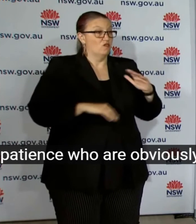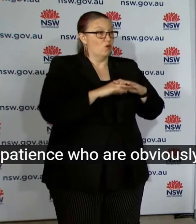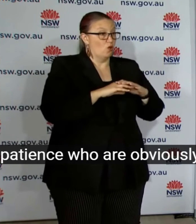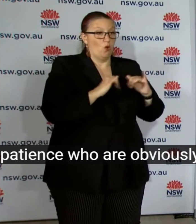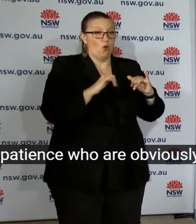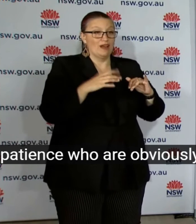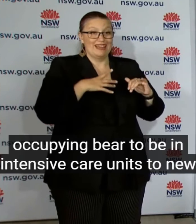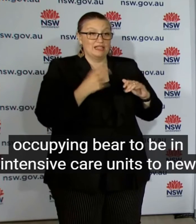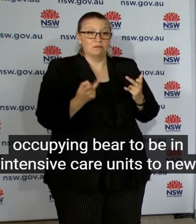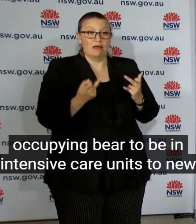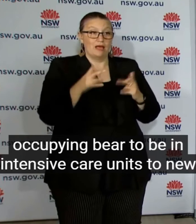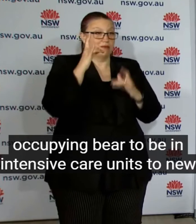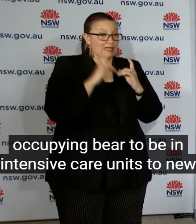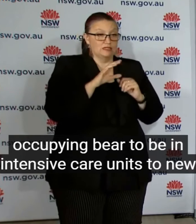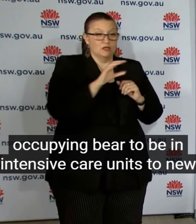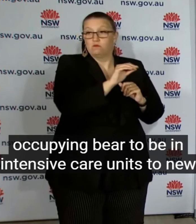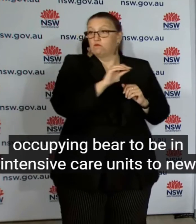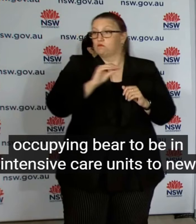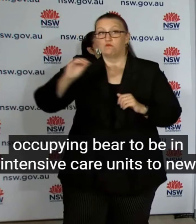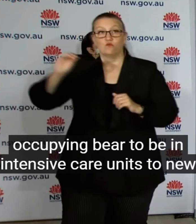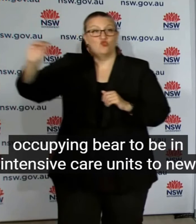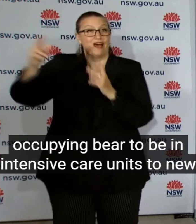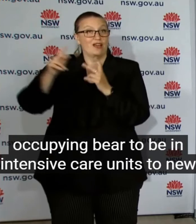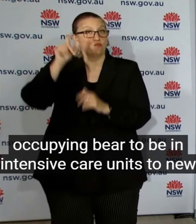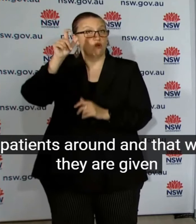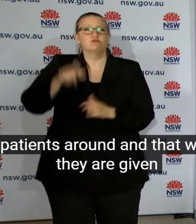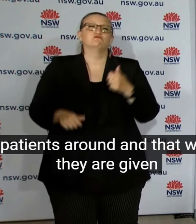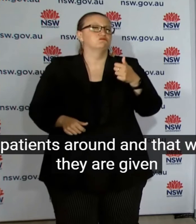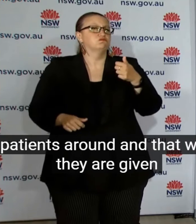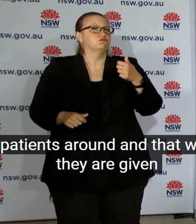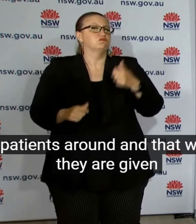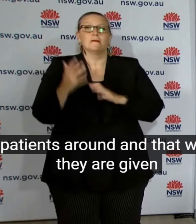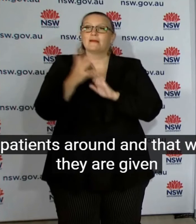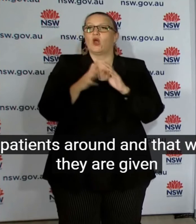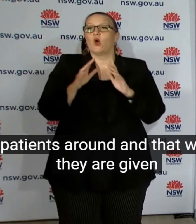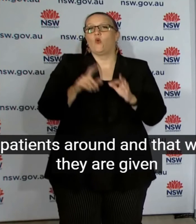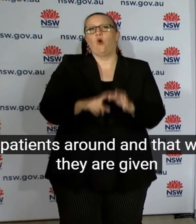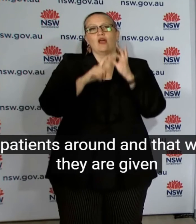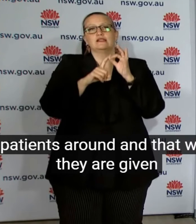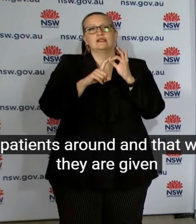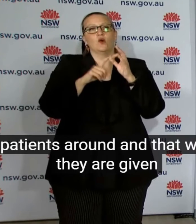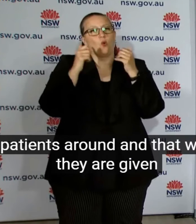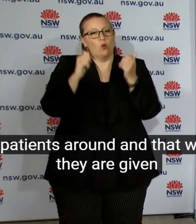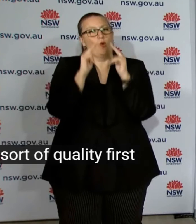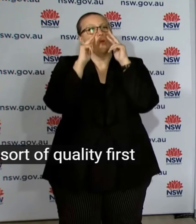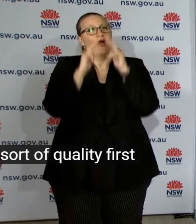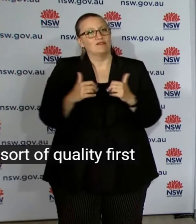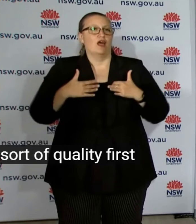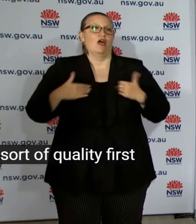around, and that way they are given the sort of quality first-class health service that New South Wales can